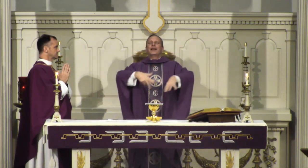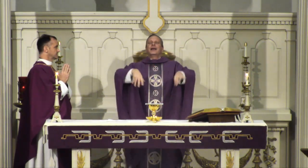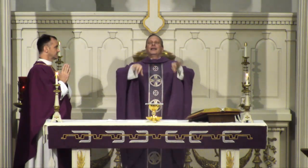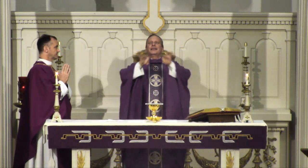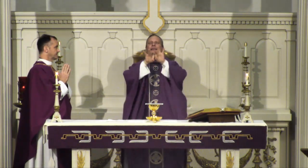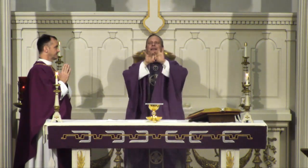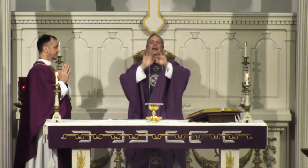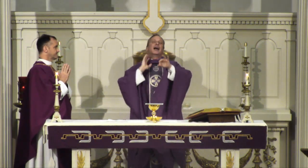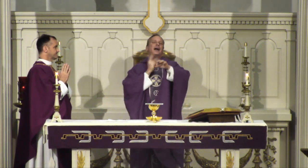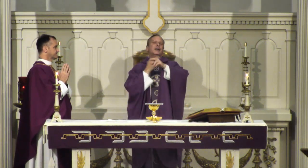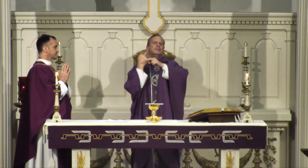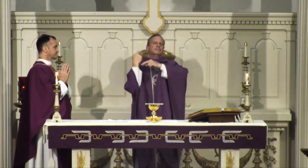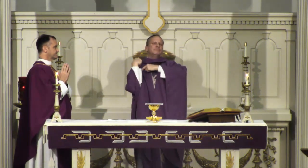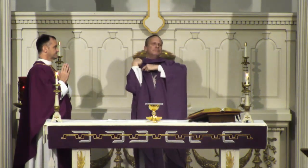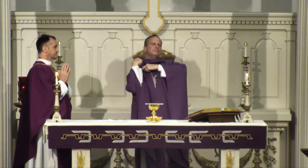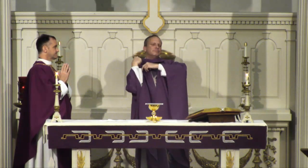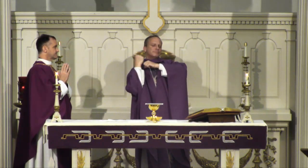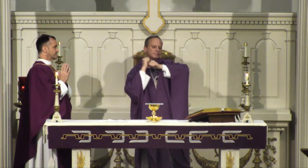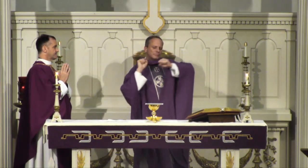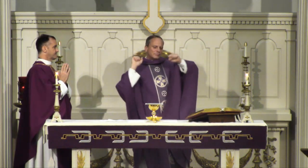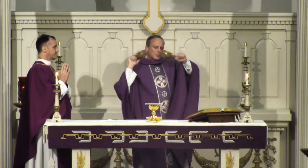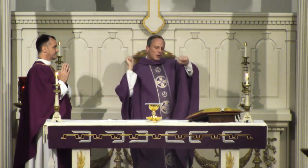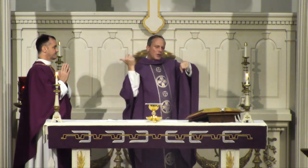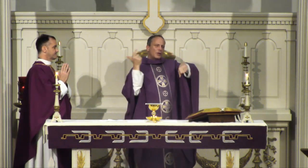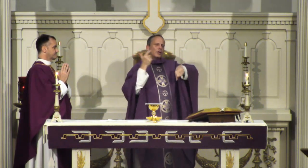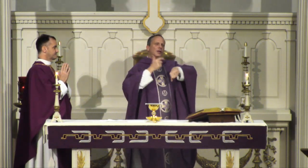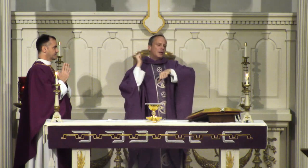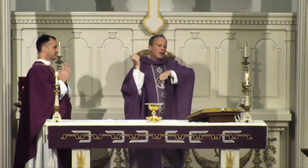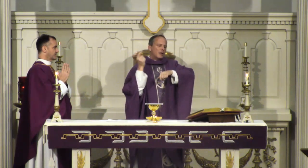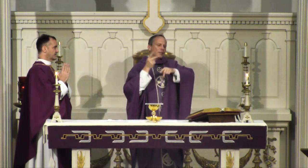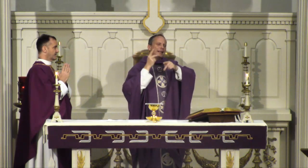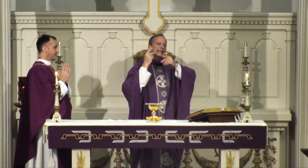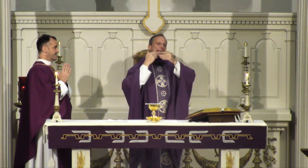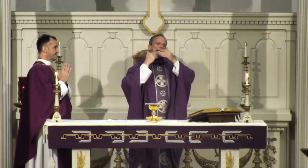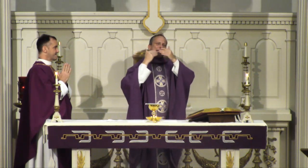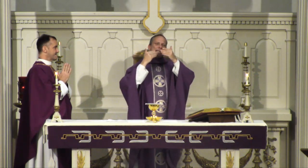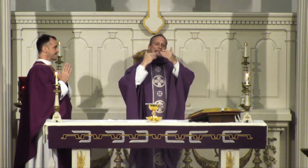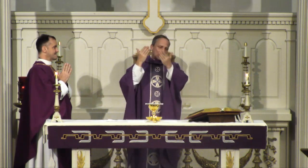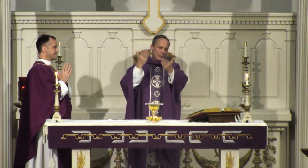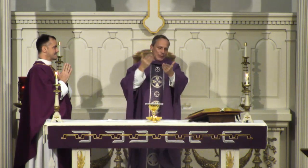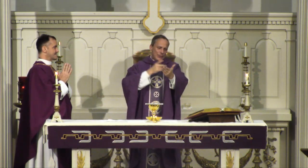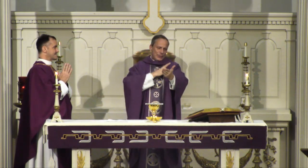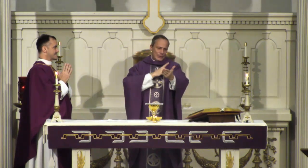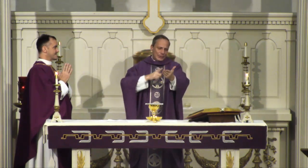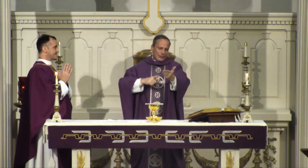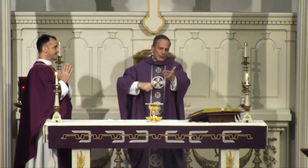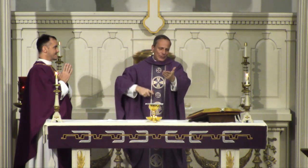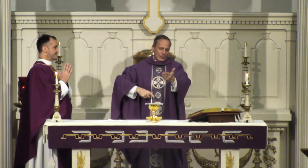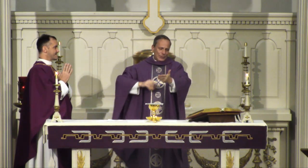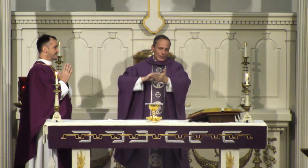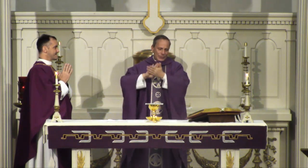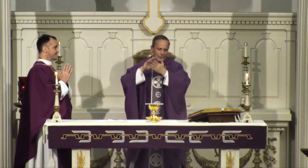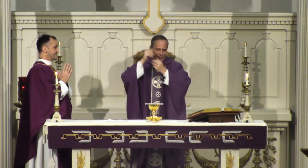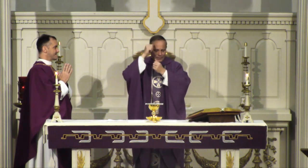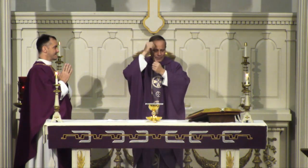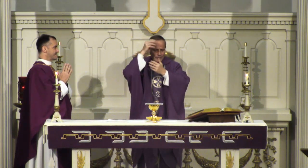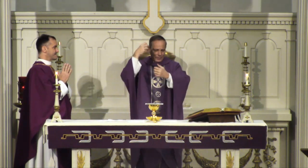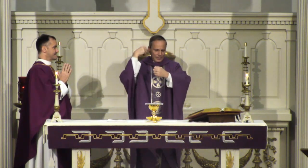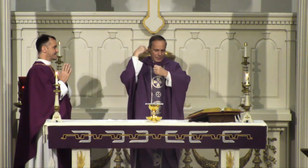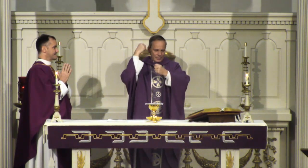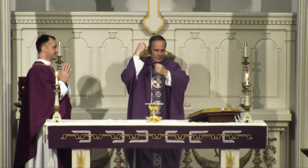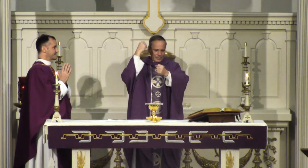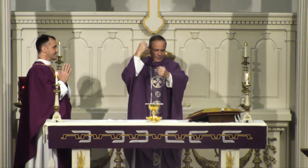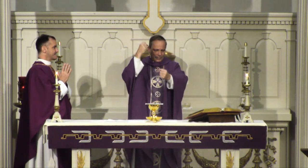It is truly right and just, our duty and our salvation, always and everywhere to give you